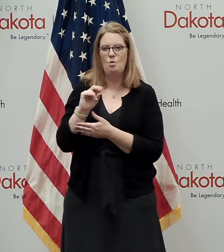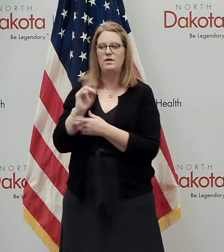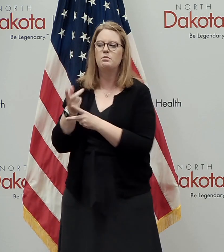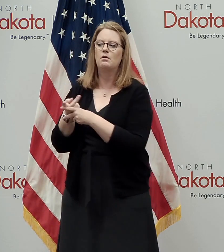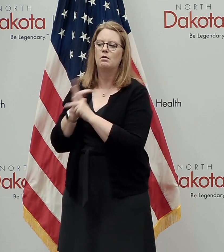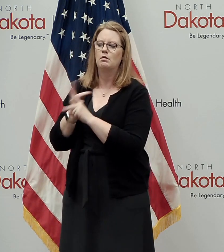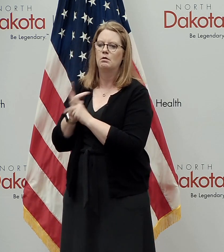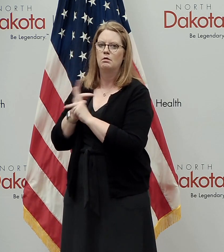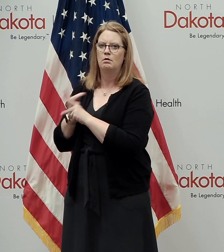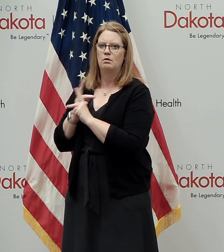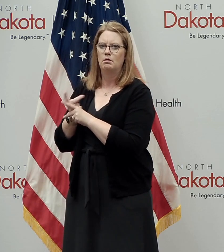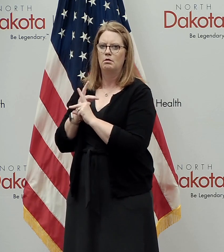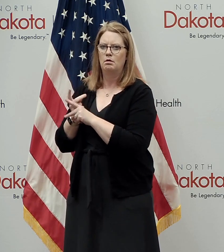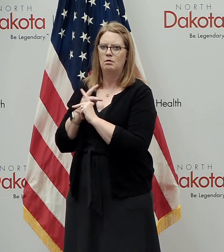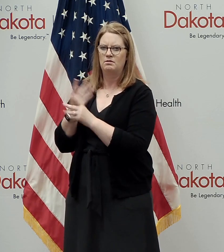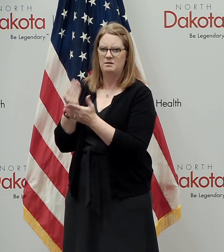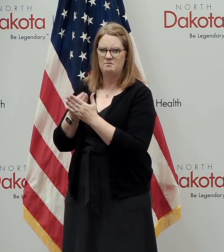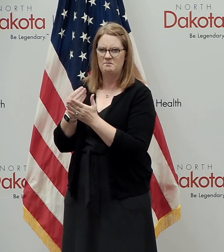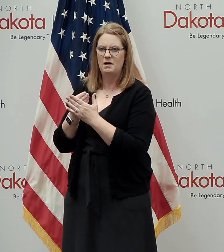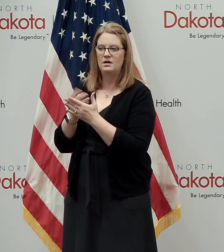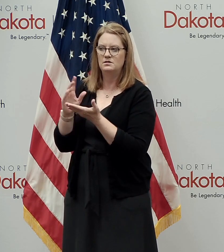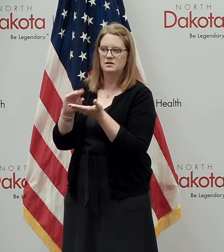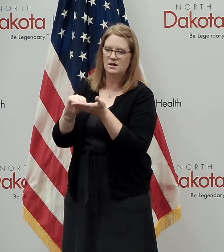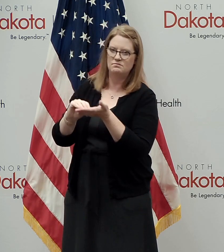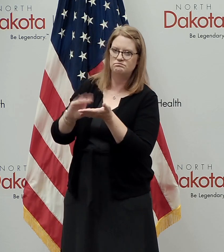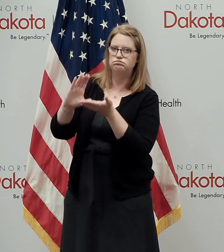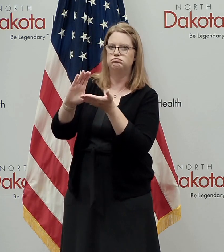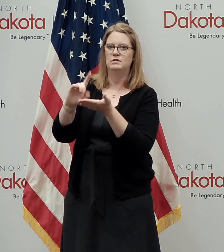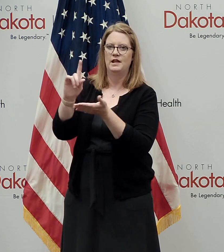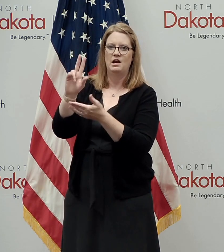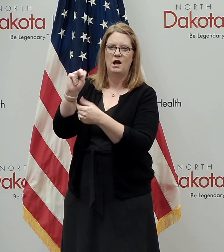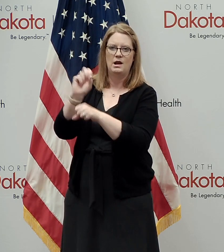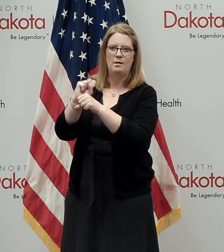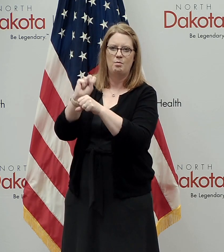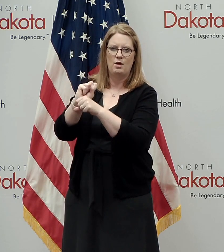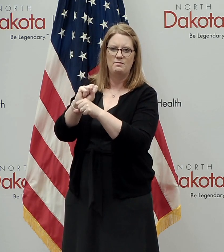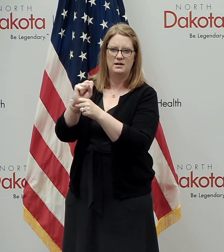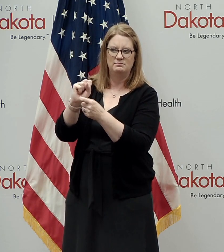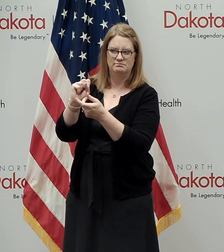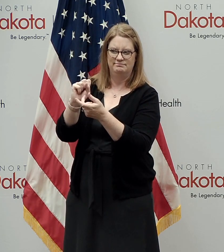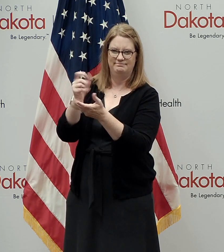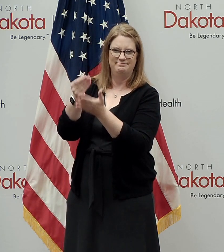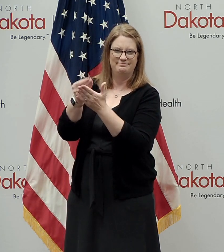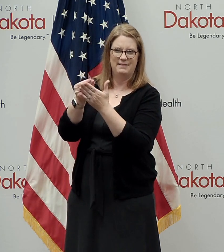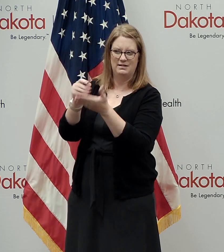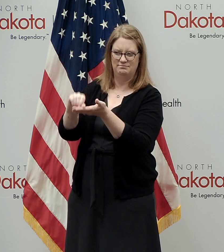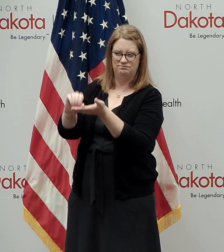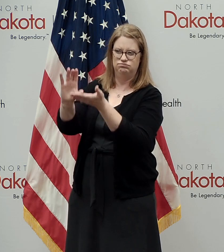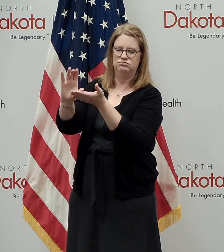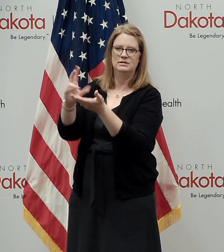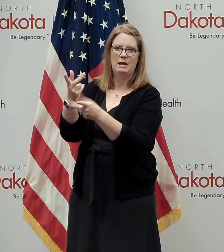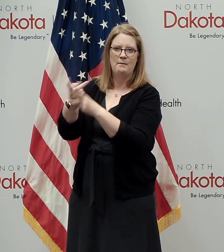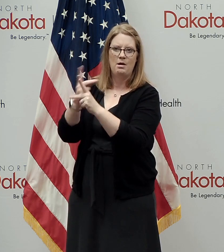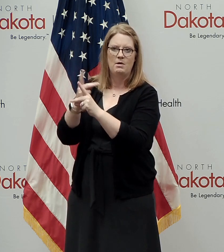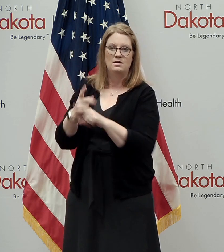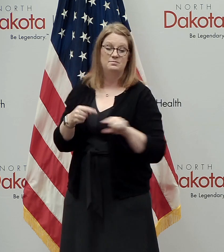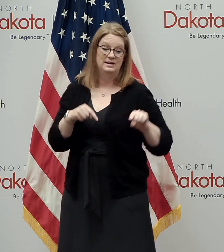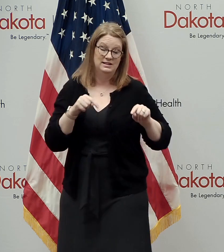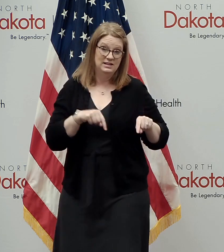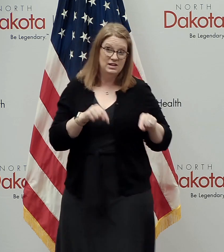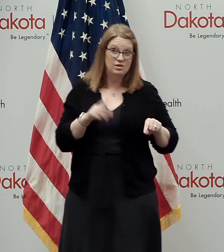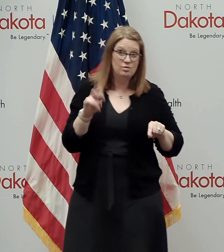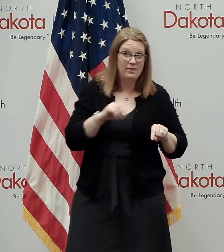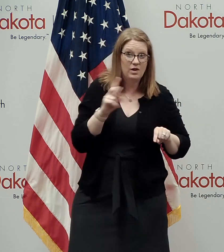help keep their unemployment funds solvent. So again, in North Dakota, being the conservative folks